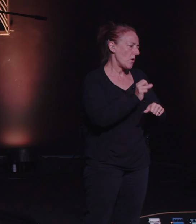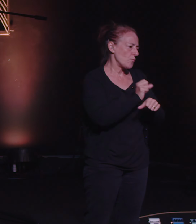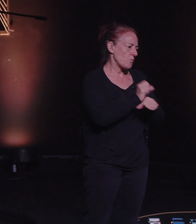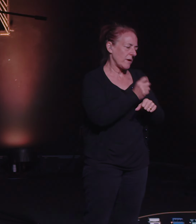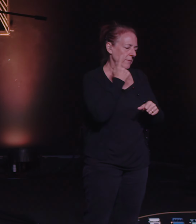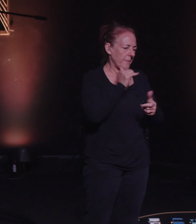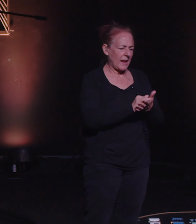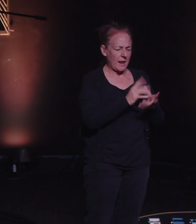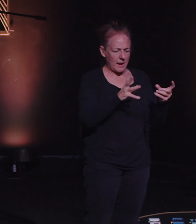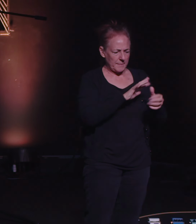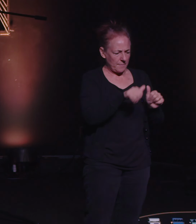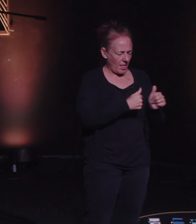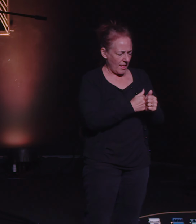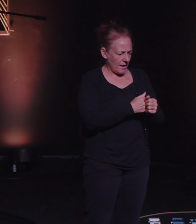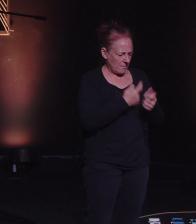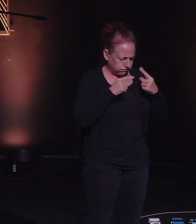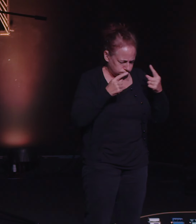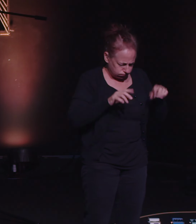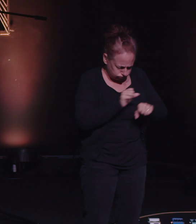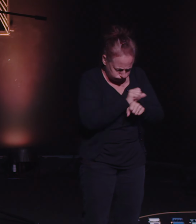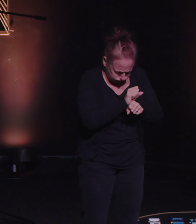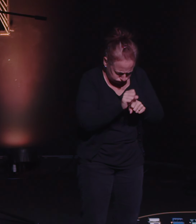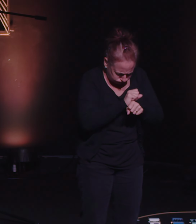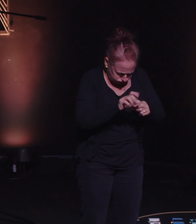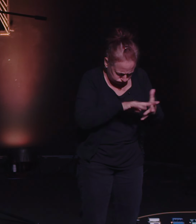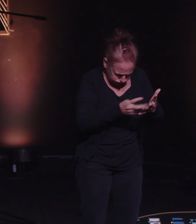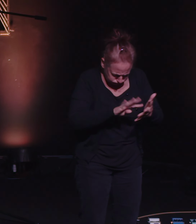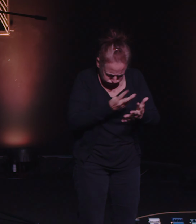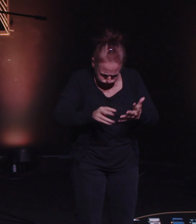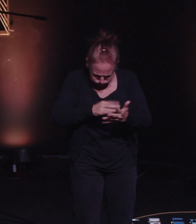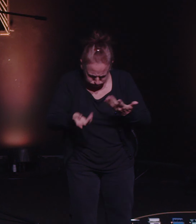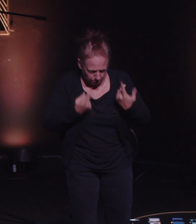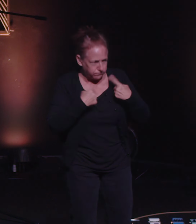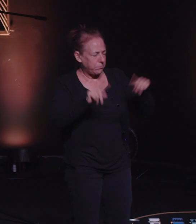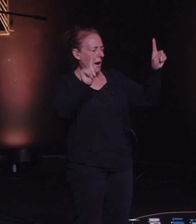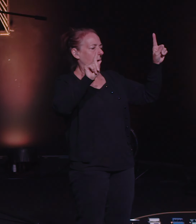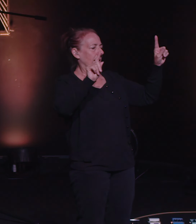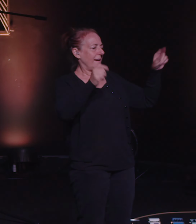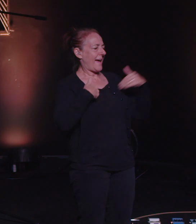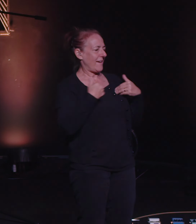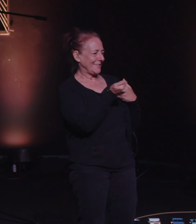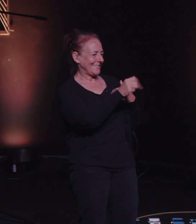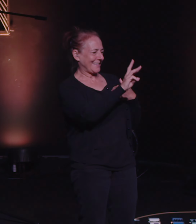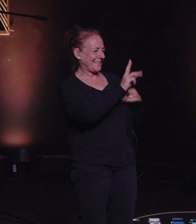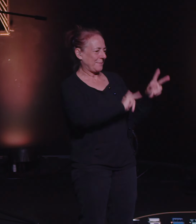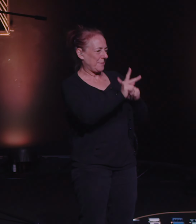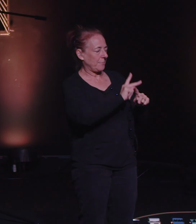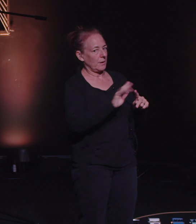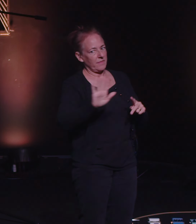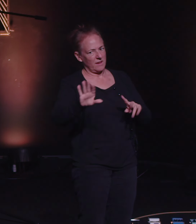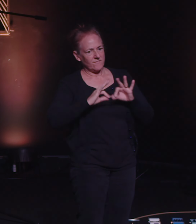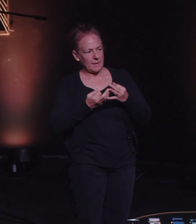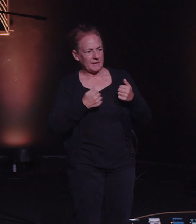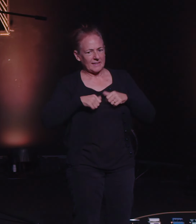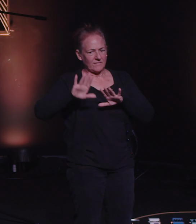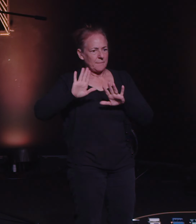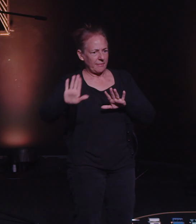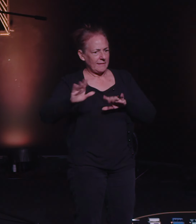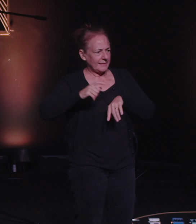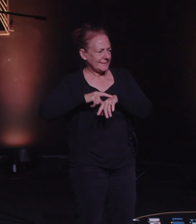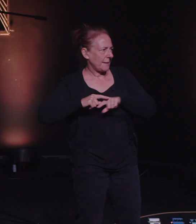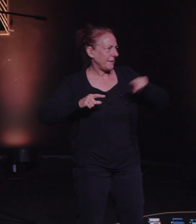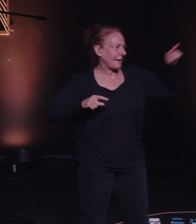There's a lot of people behind the scenes who have made this happen, and I'm so appreciative of those 16 people and some of their family along with them as well that will